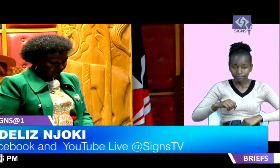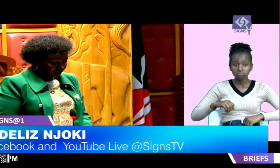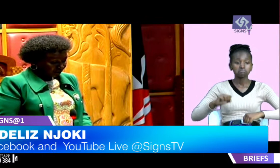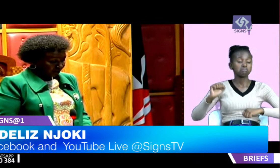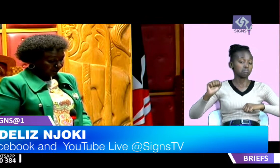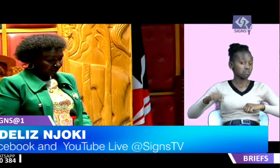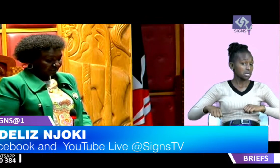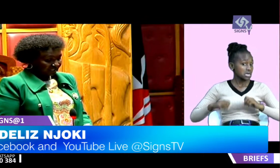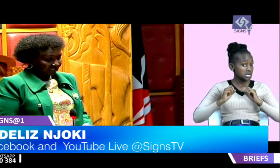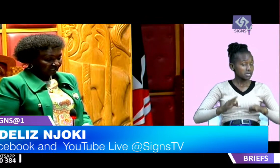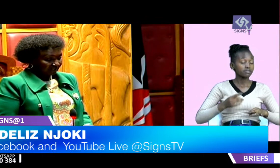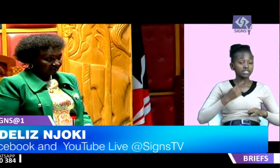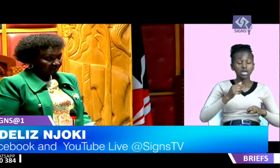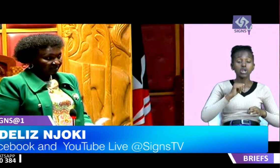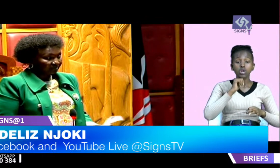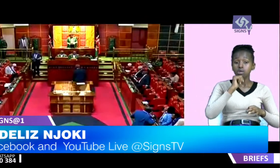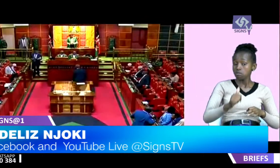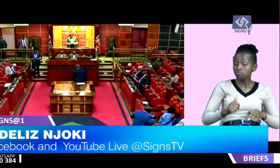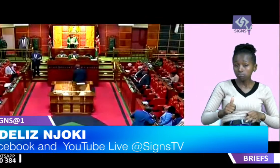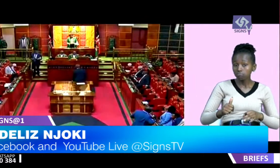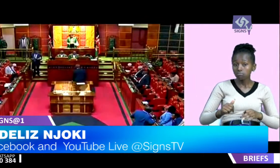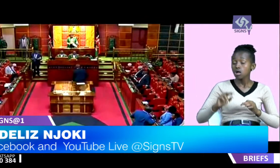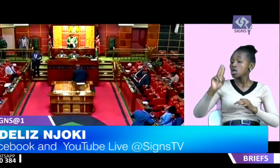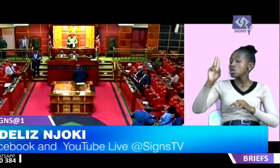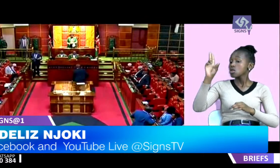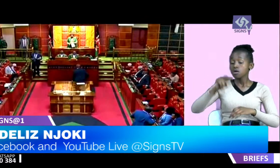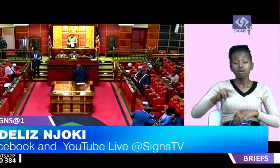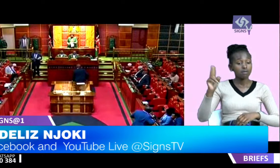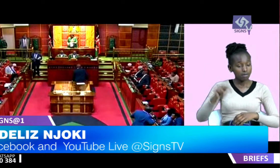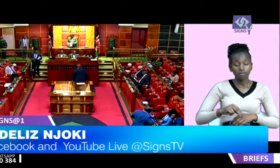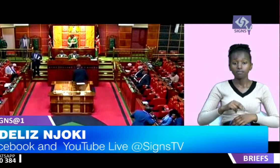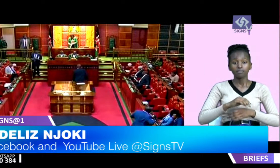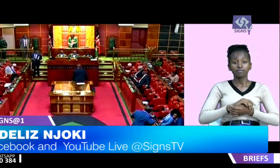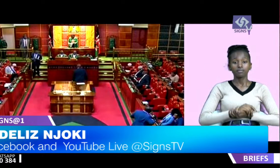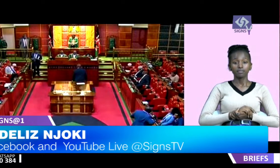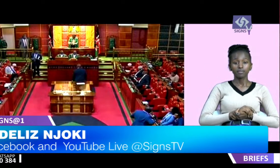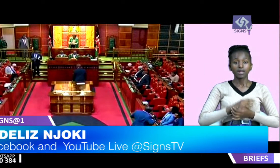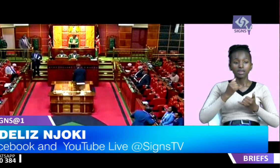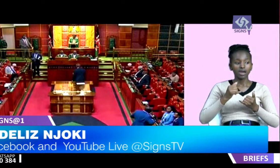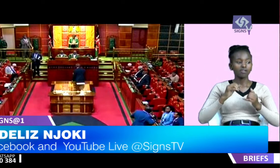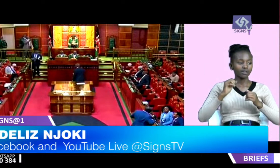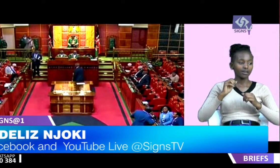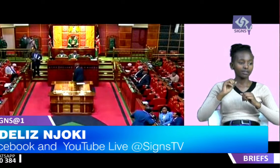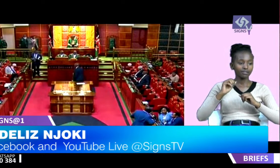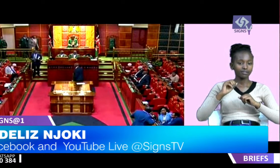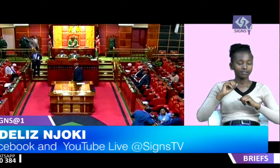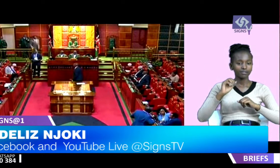of the contrary opinion say nay? Nay. The ayes have it.